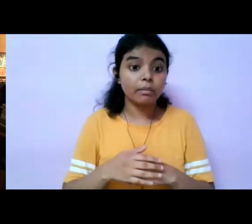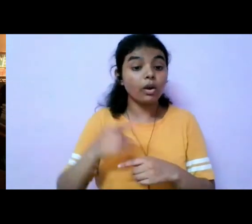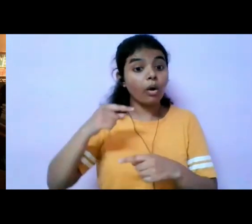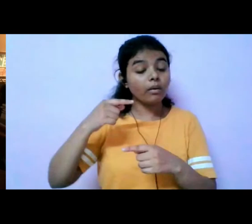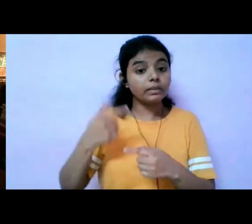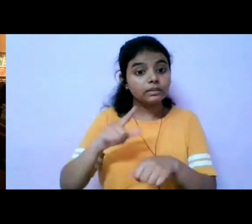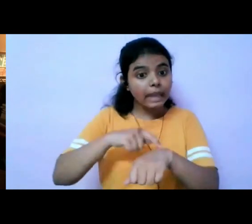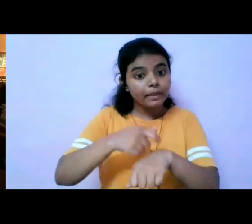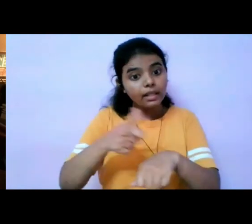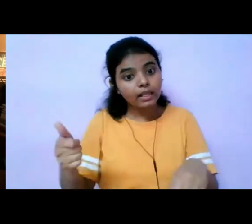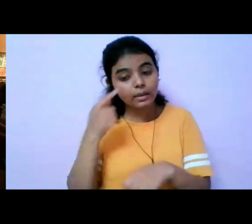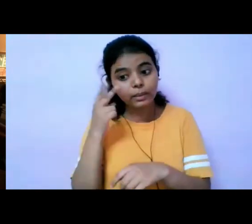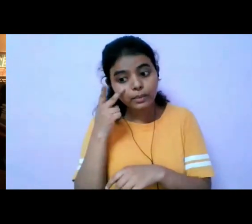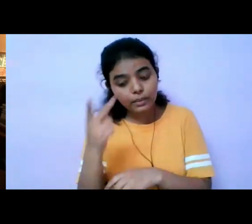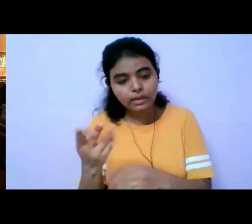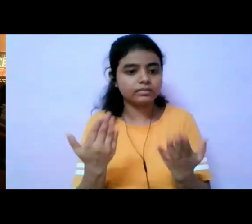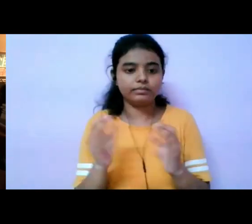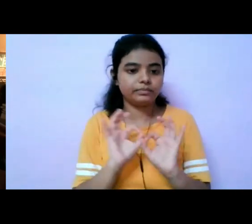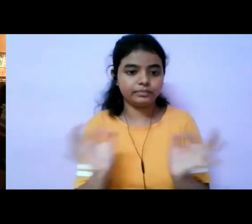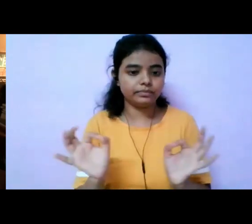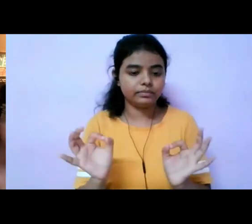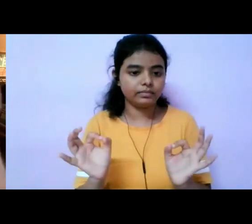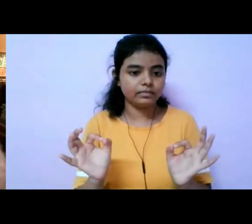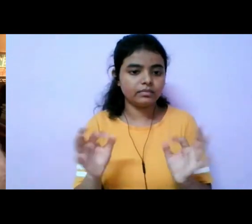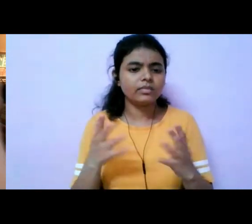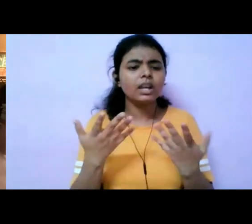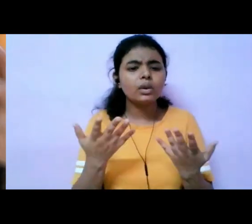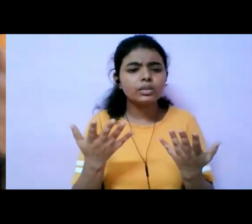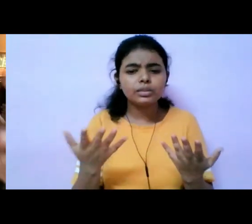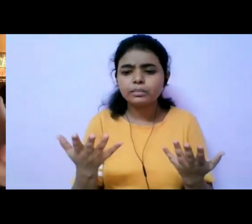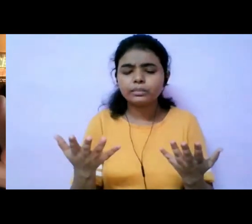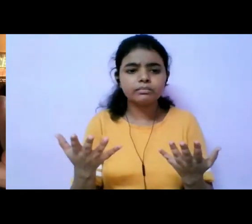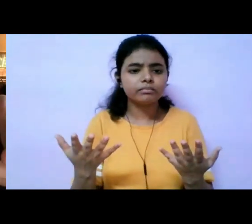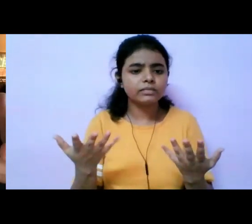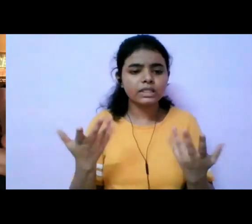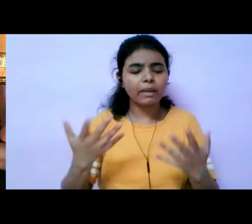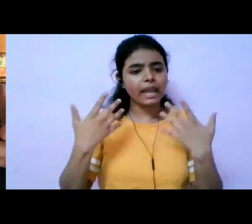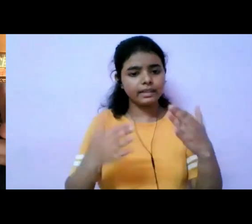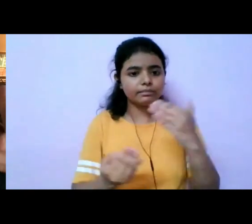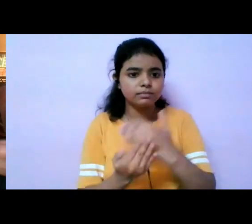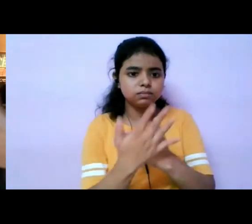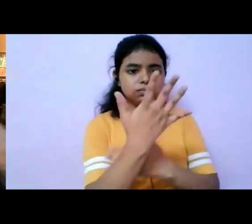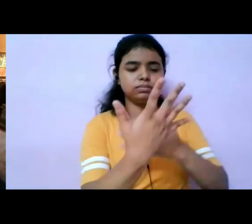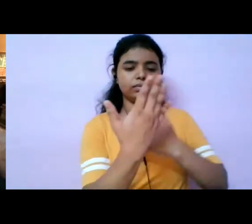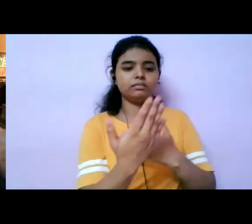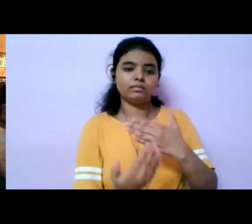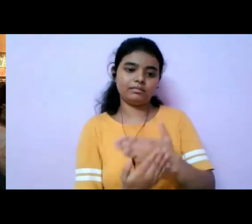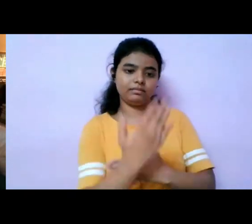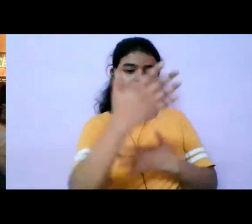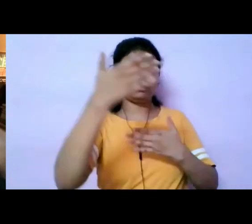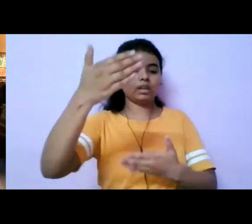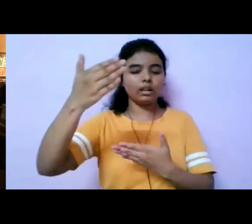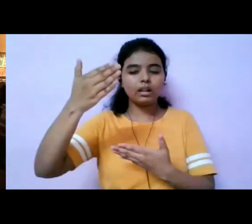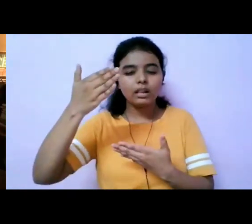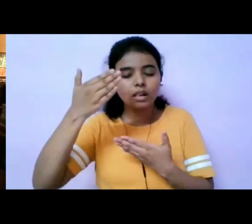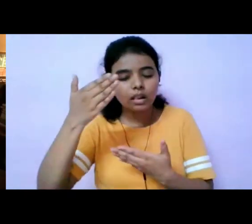long. So you could hand me a piece of large print and I could read it for a little